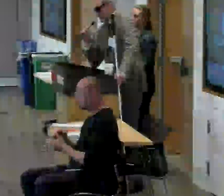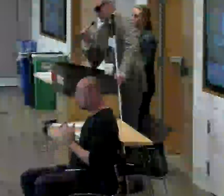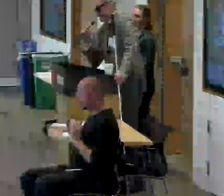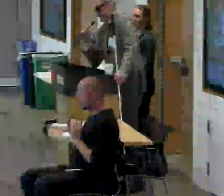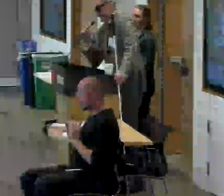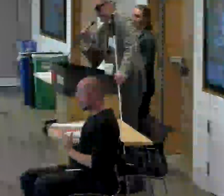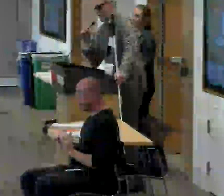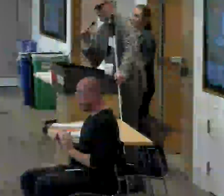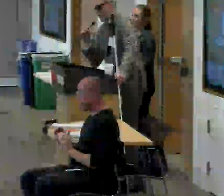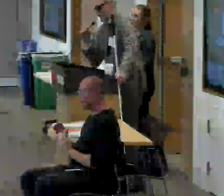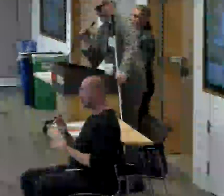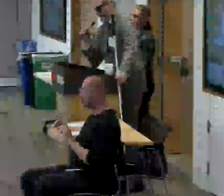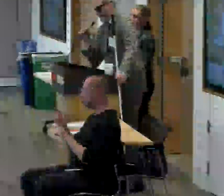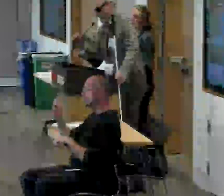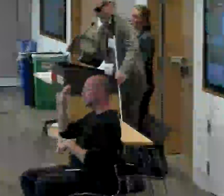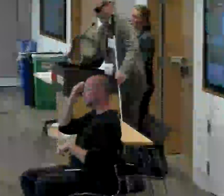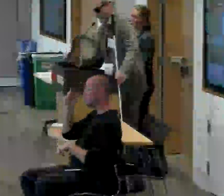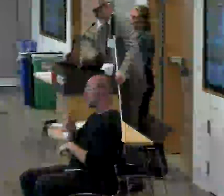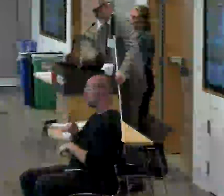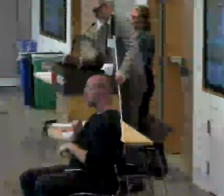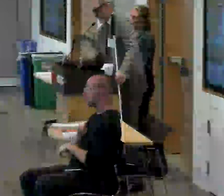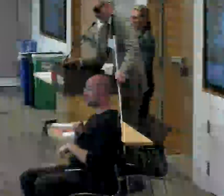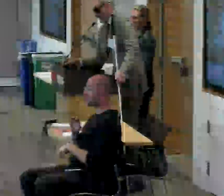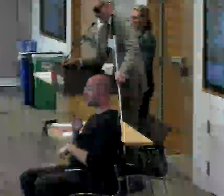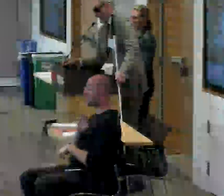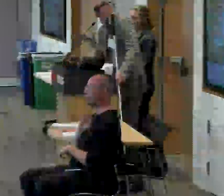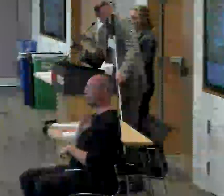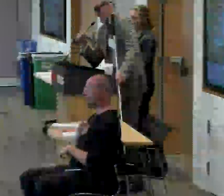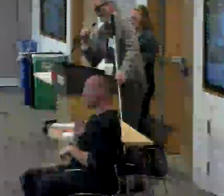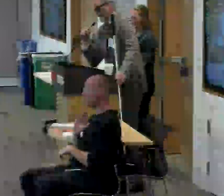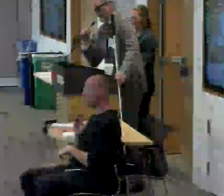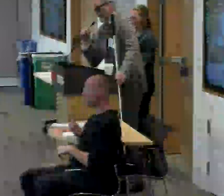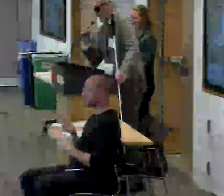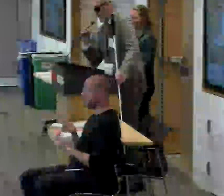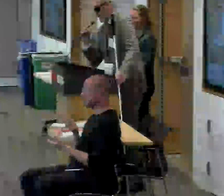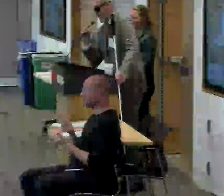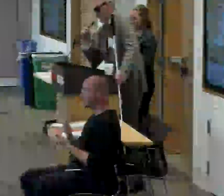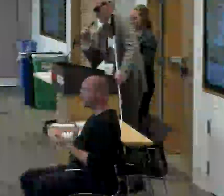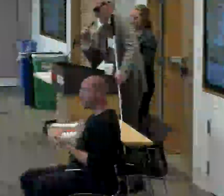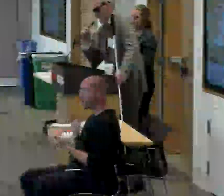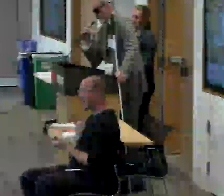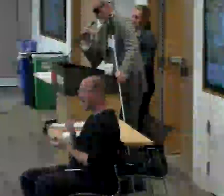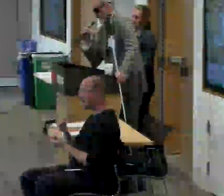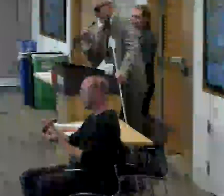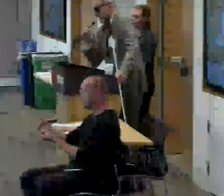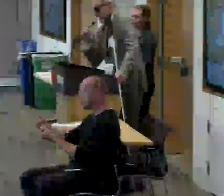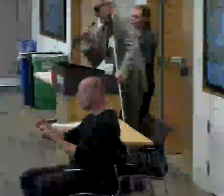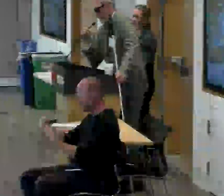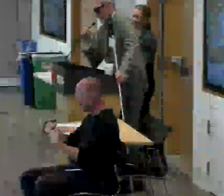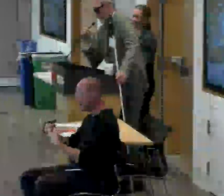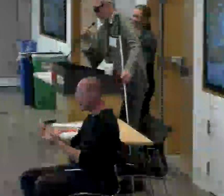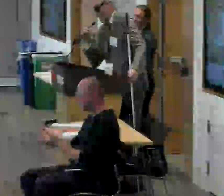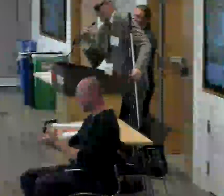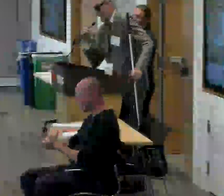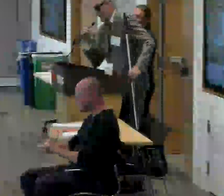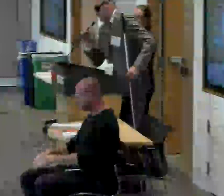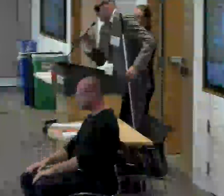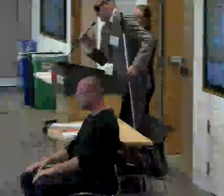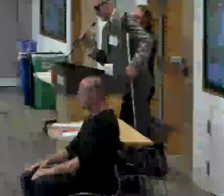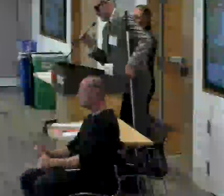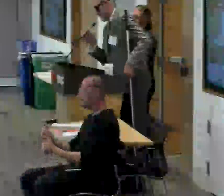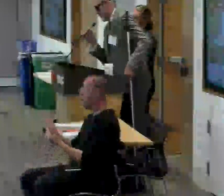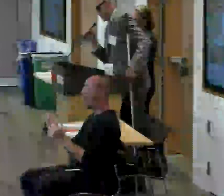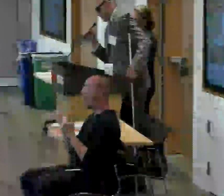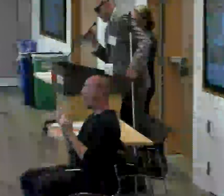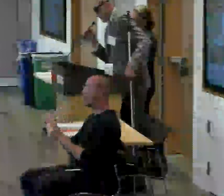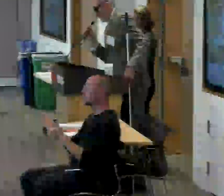you just know personally who could benefit from Lighthouse services. We'd be happy to have everybody come through these doors again. Let me go ahead and introduce